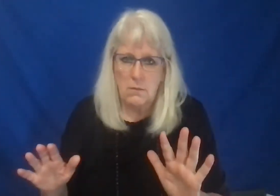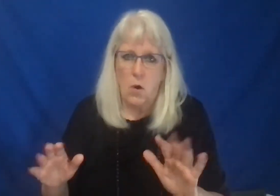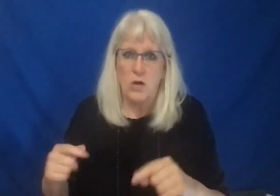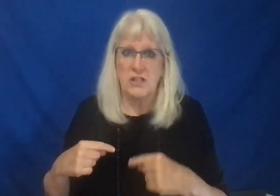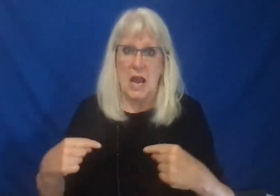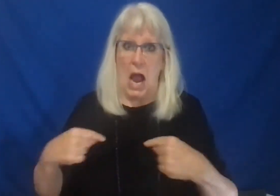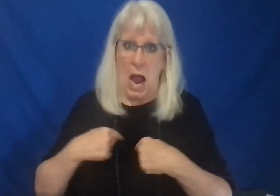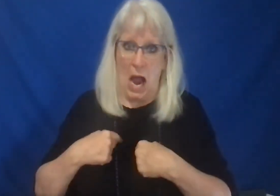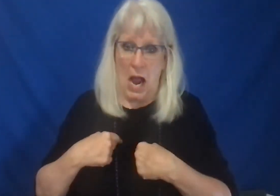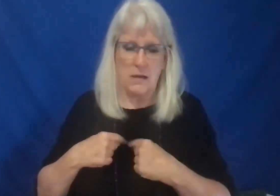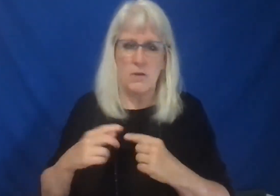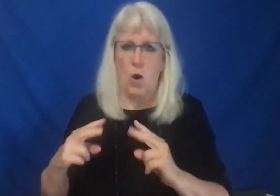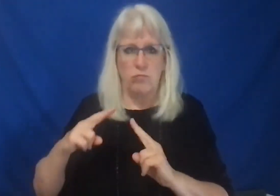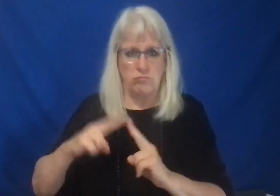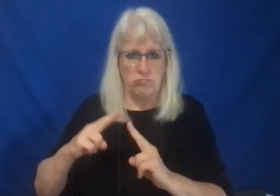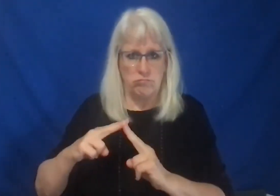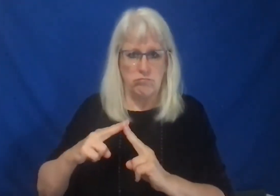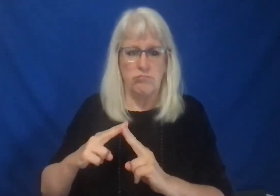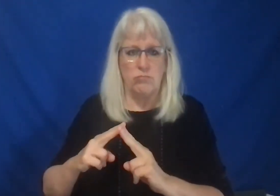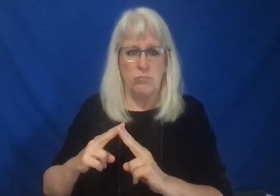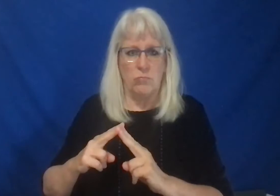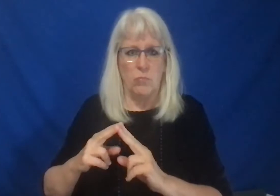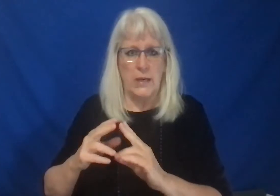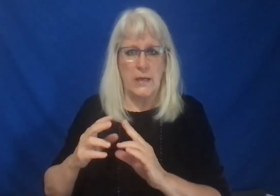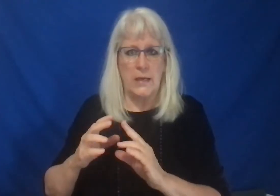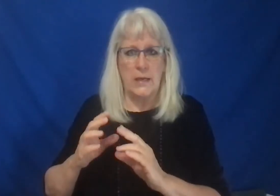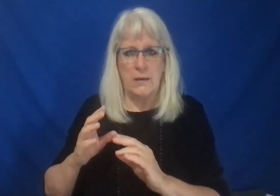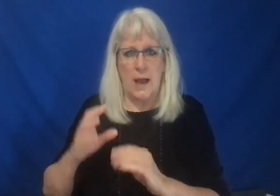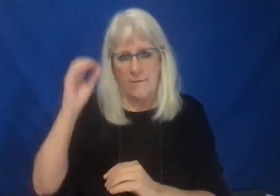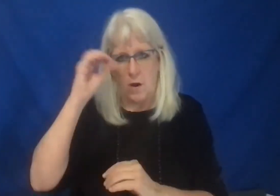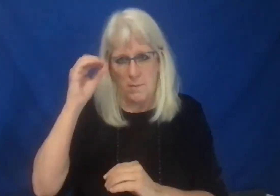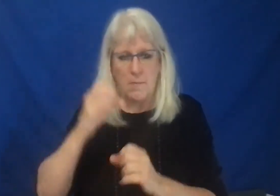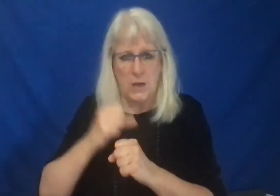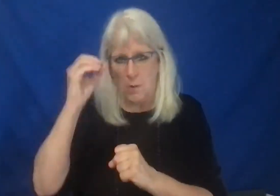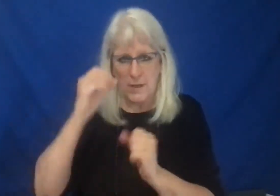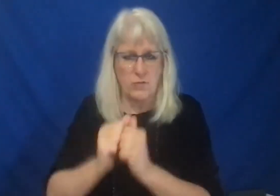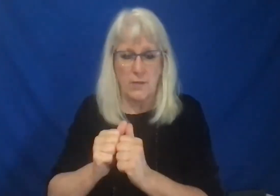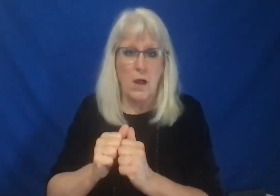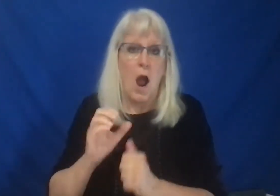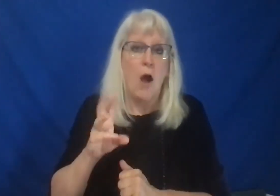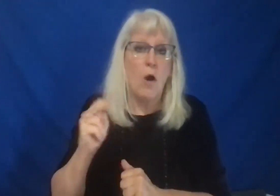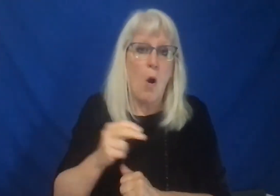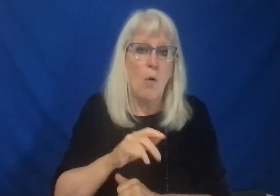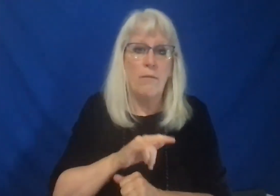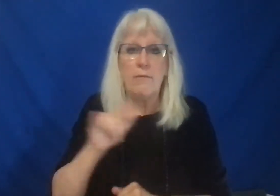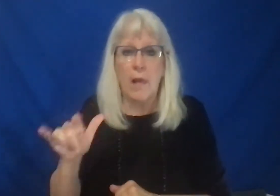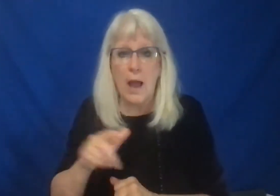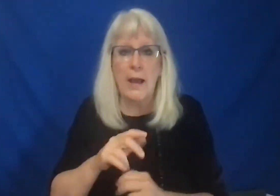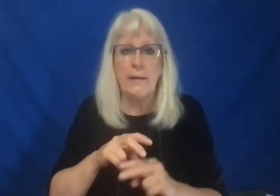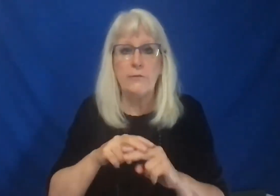unified coupleship, and we'll take our own transportation to get there. We have our own sleeping arrangements, and we don't